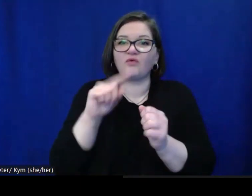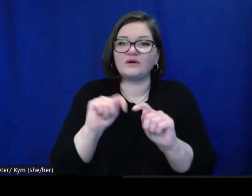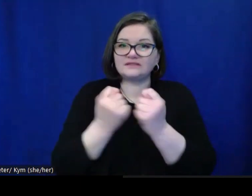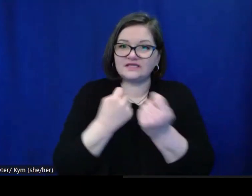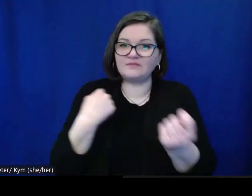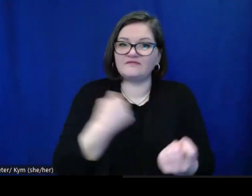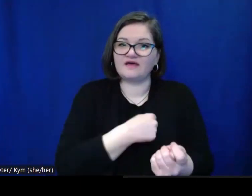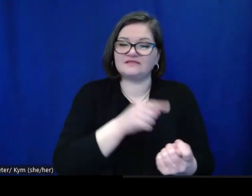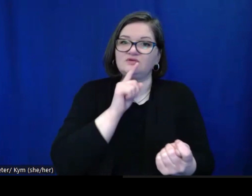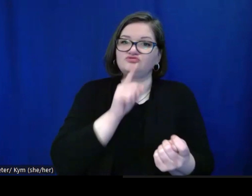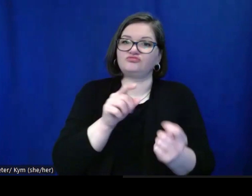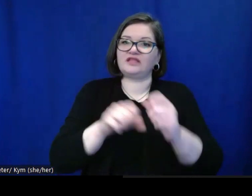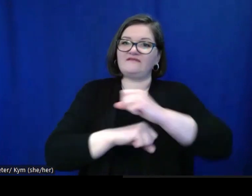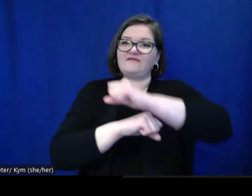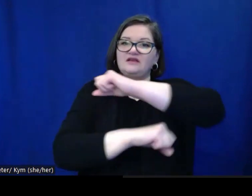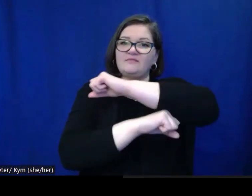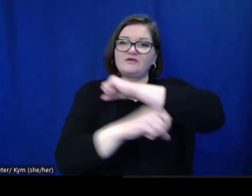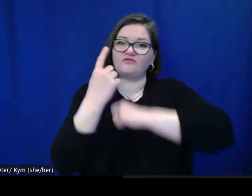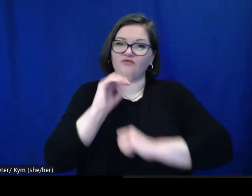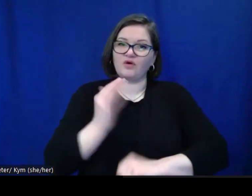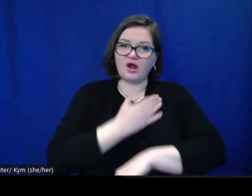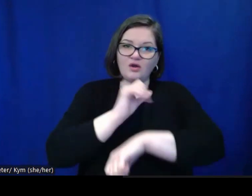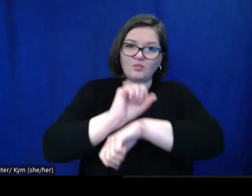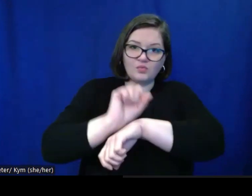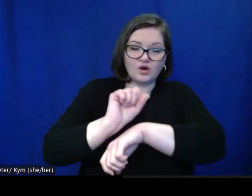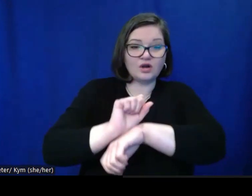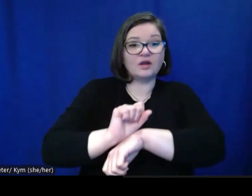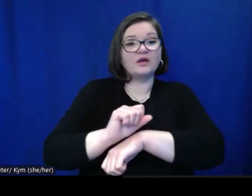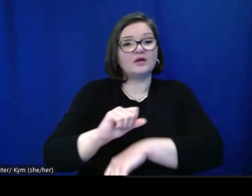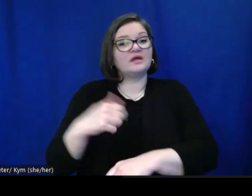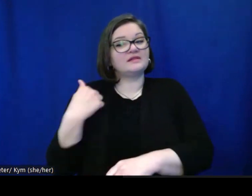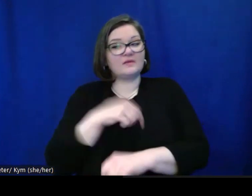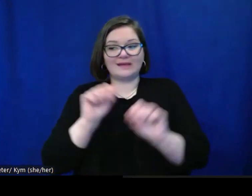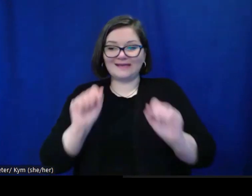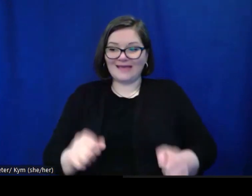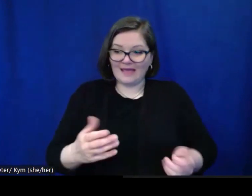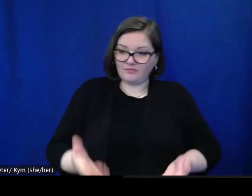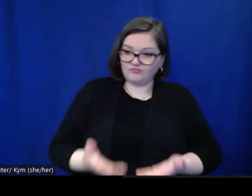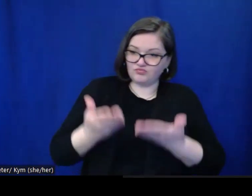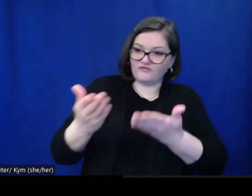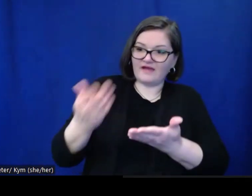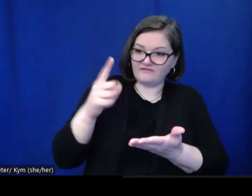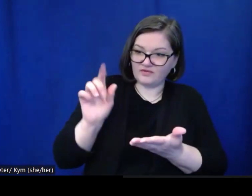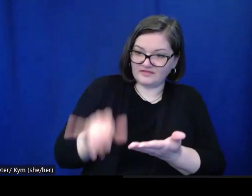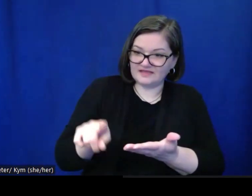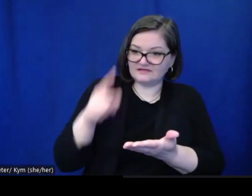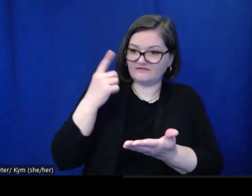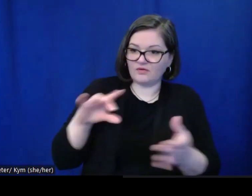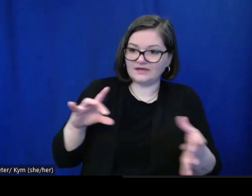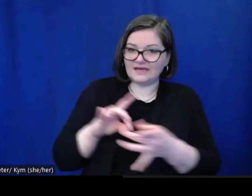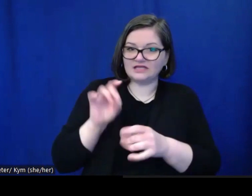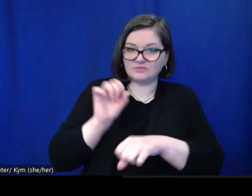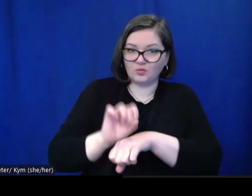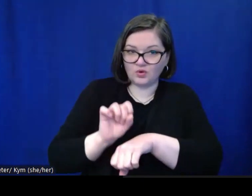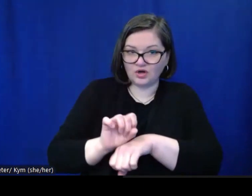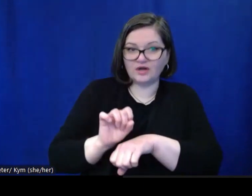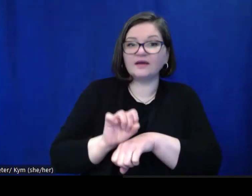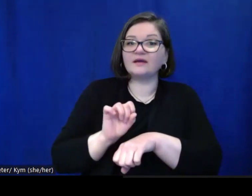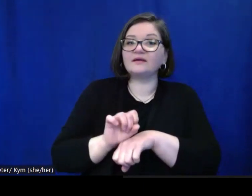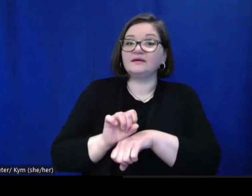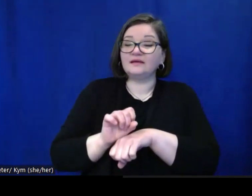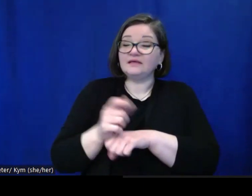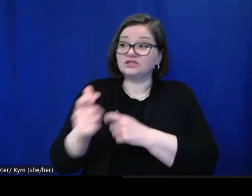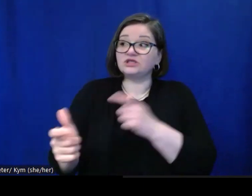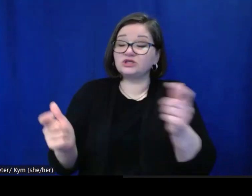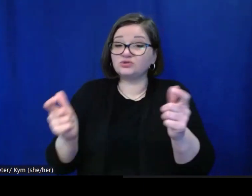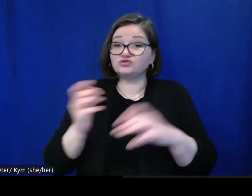work that we are all doing. So we're able to provide for that for attachment work that we were seeing. It was a big